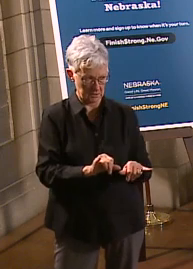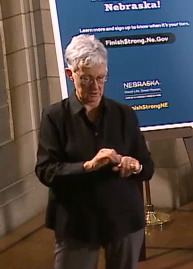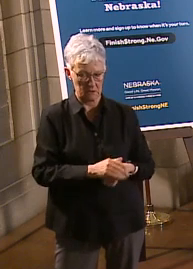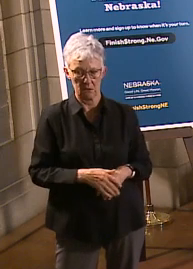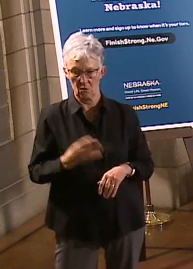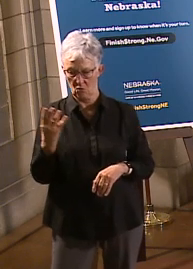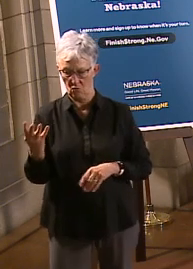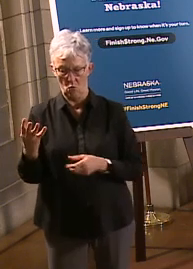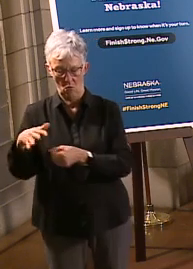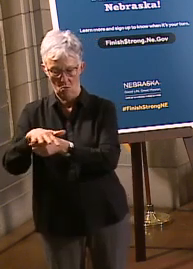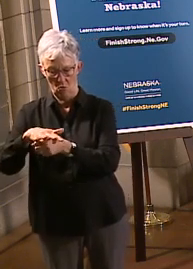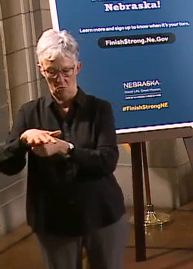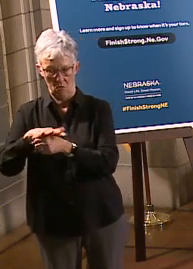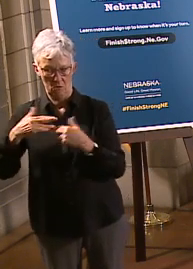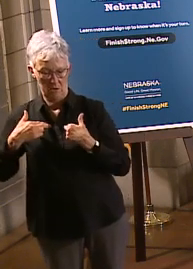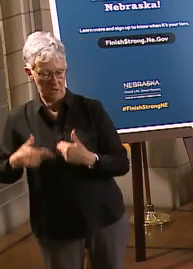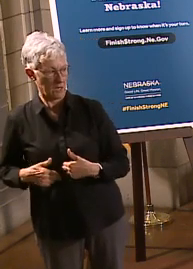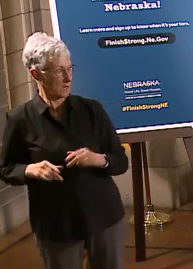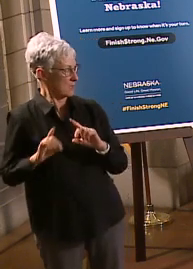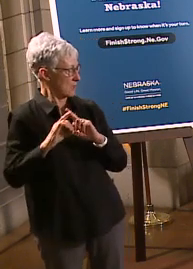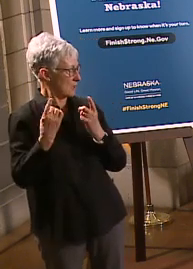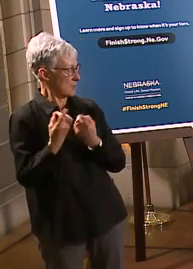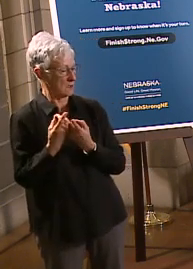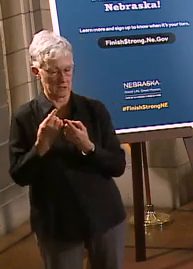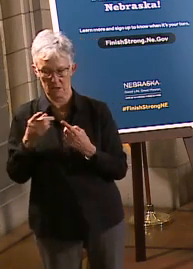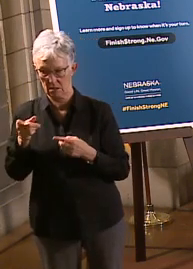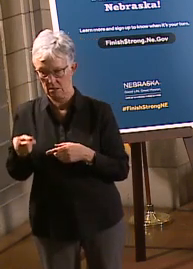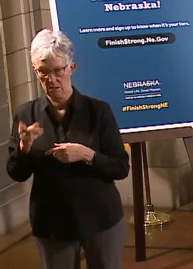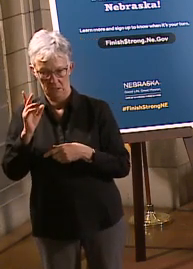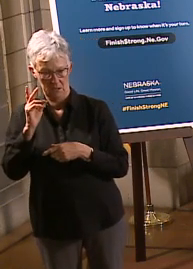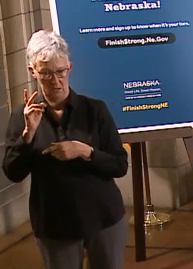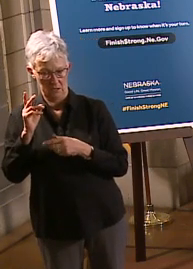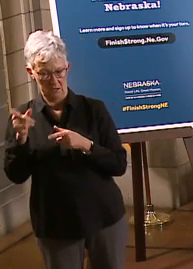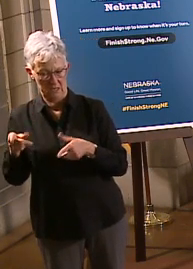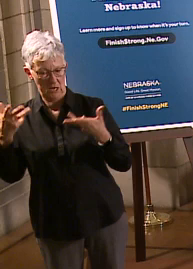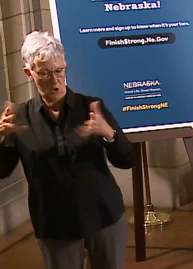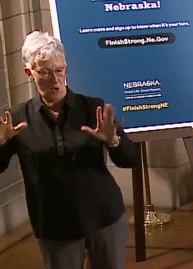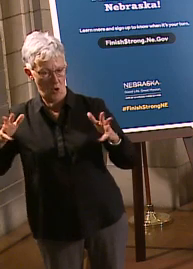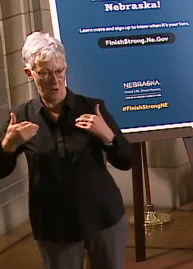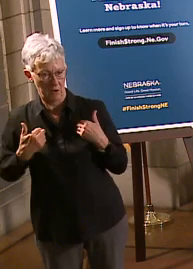health departments that you will see registrations for